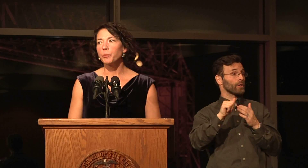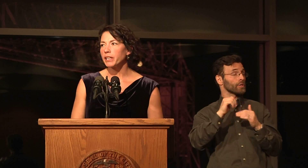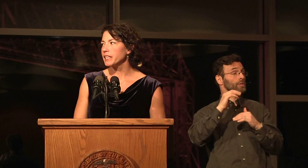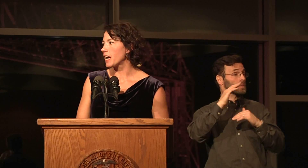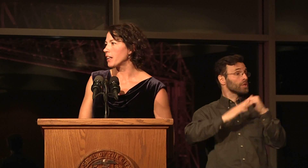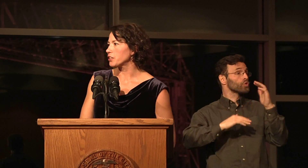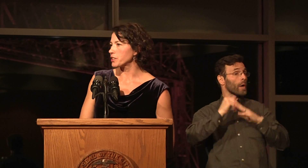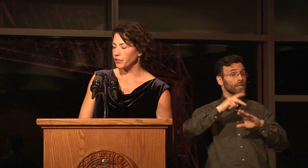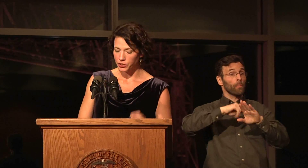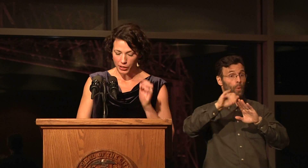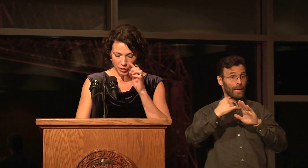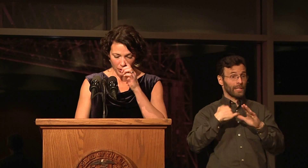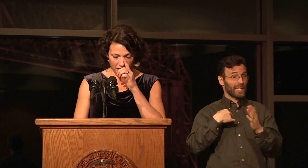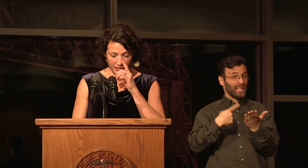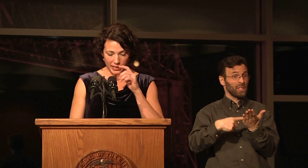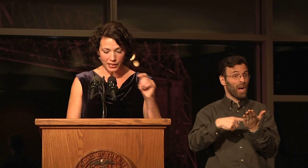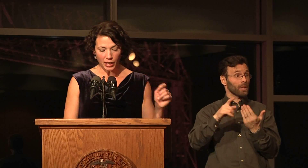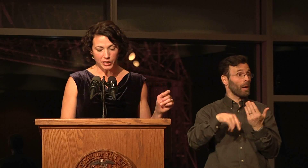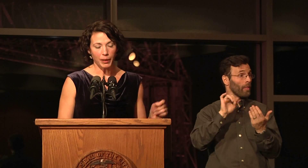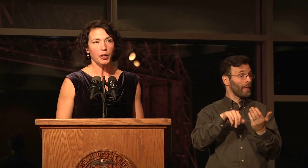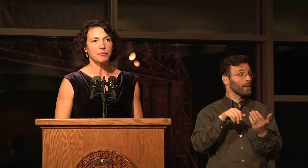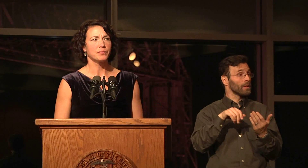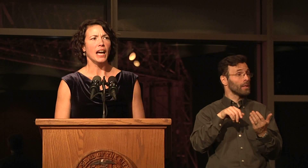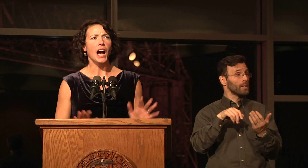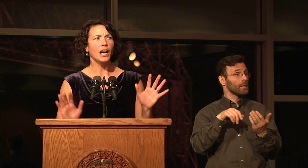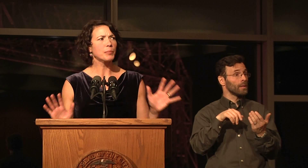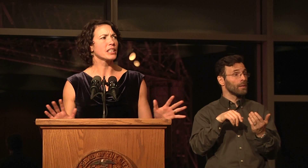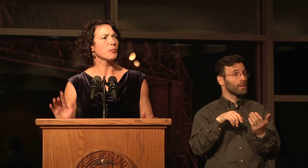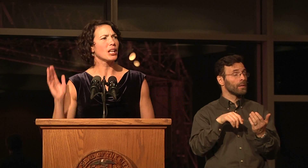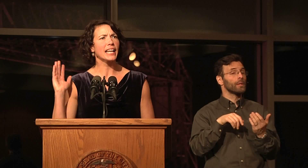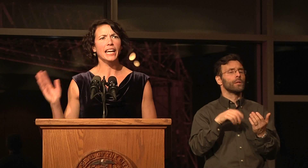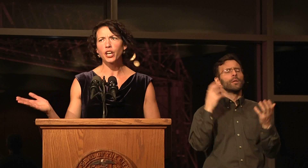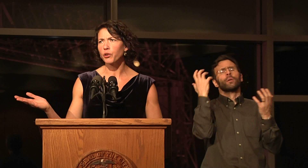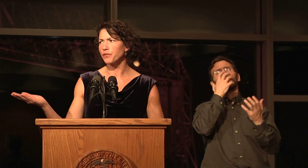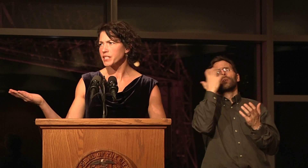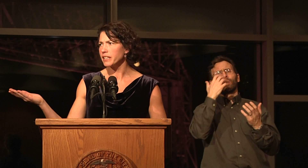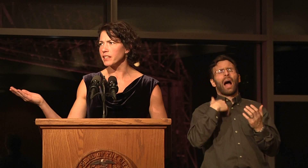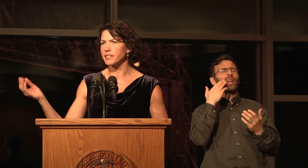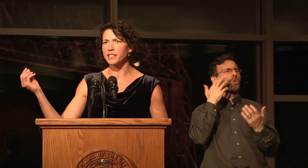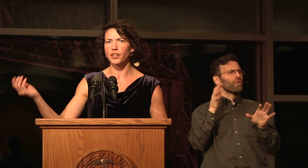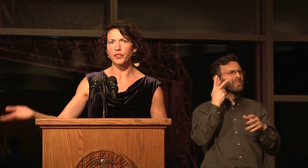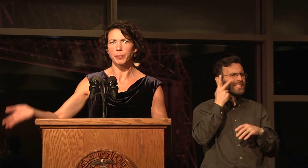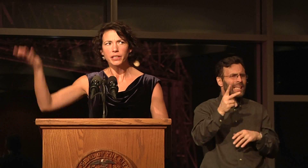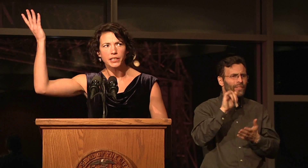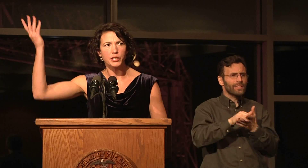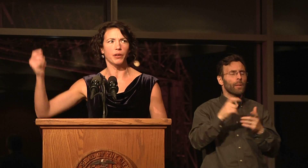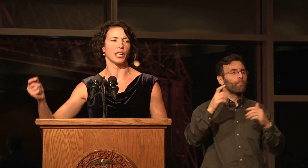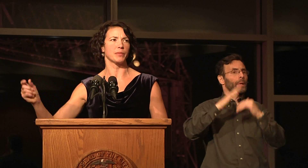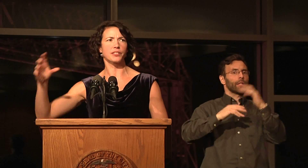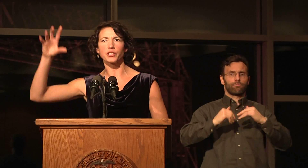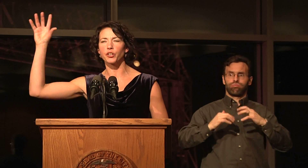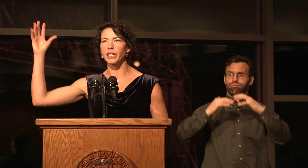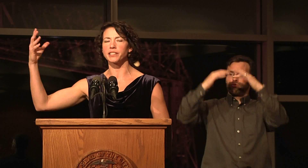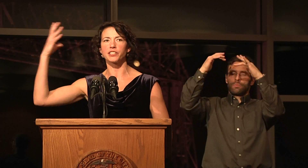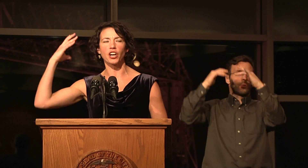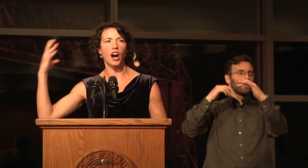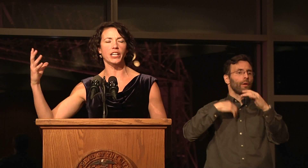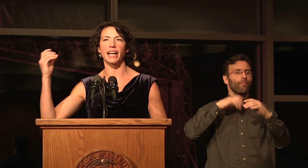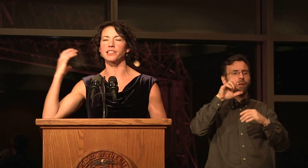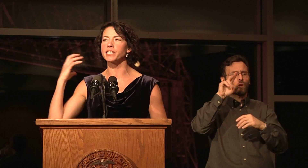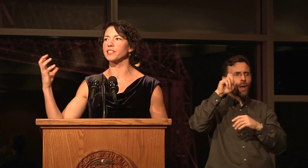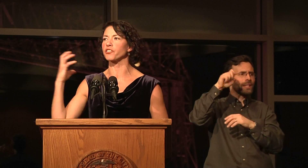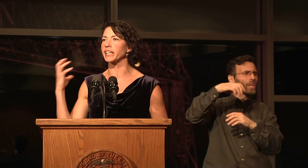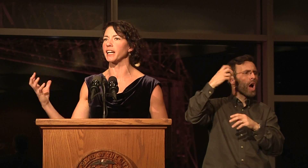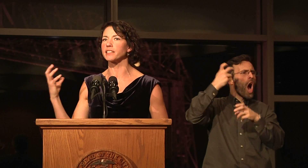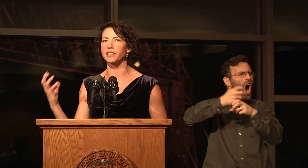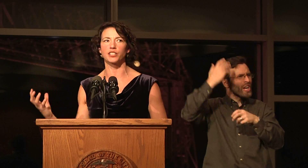That $2 billion of construction projects that I talked about, unbelievable, and I know you've seen this. These are the buildings going up. These are the cranes. These are hard